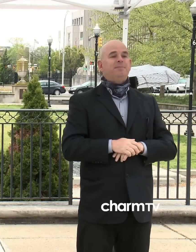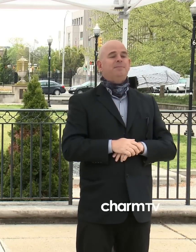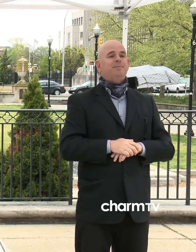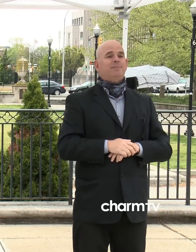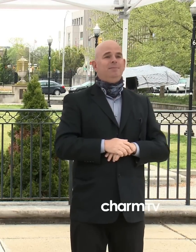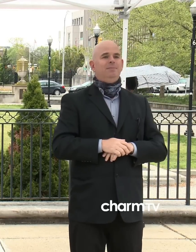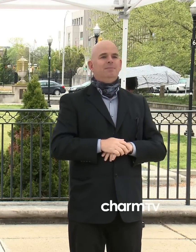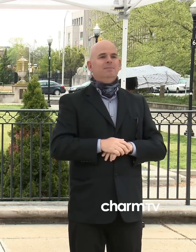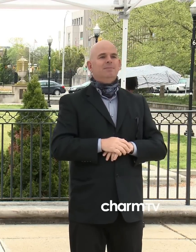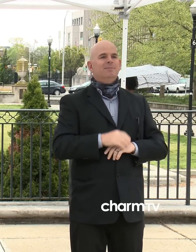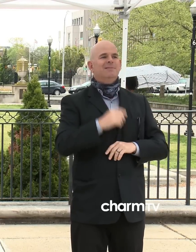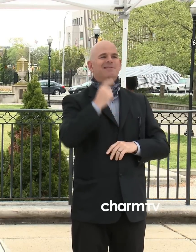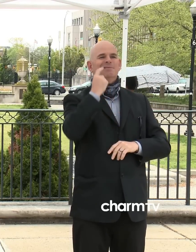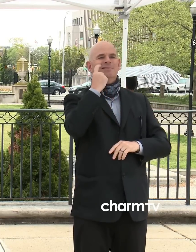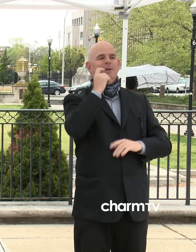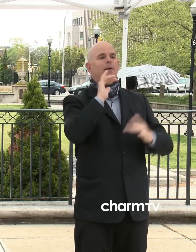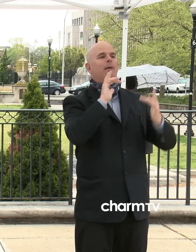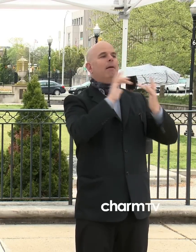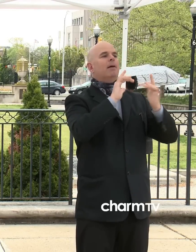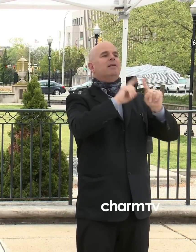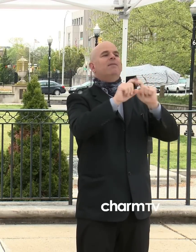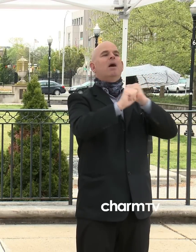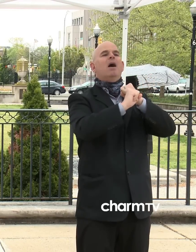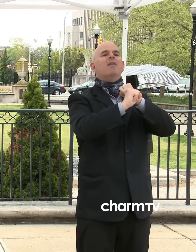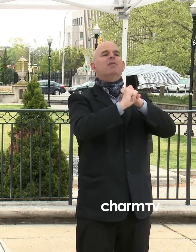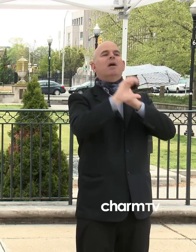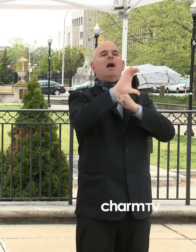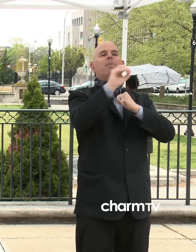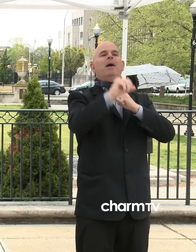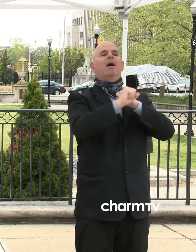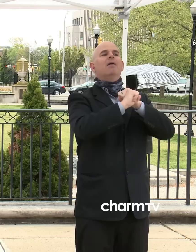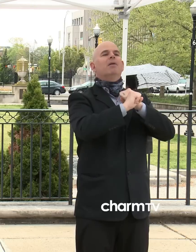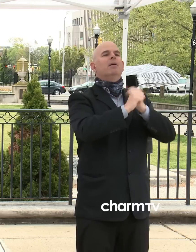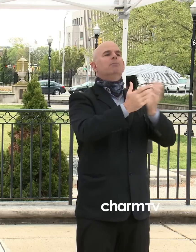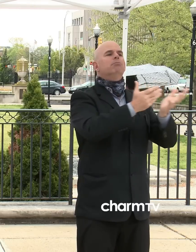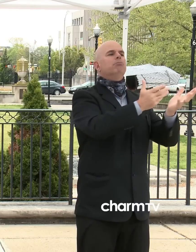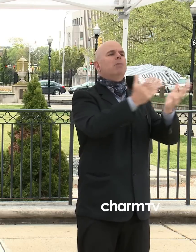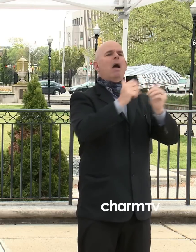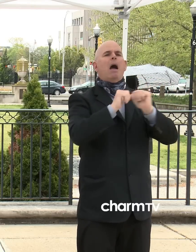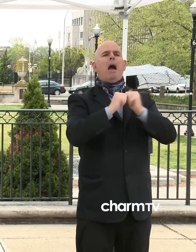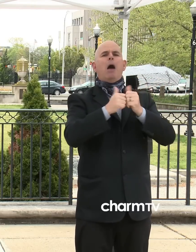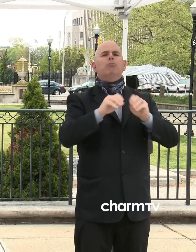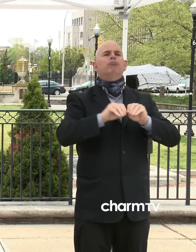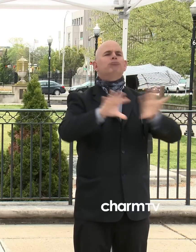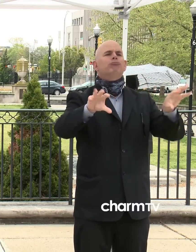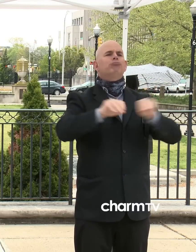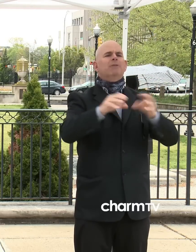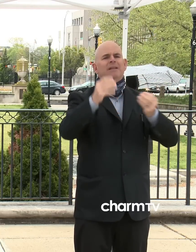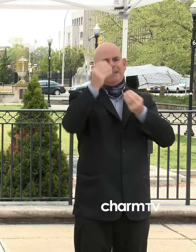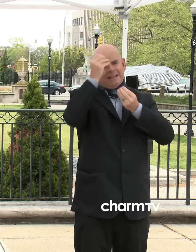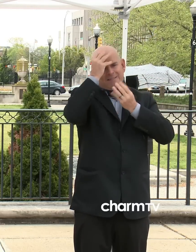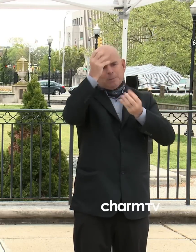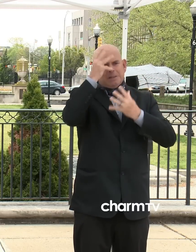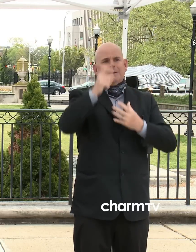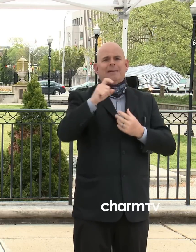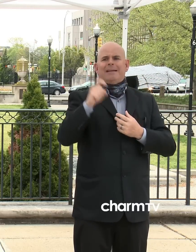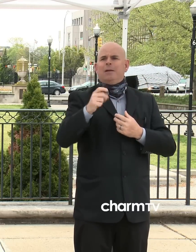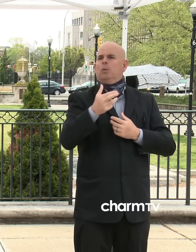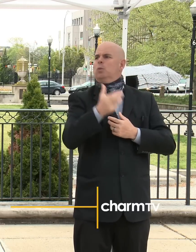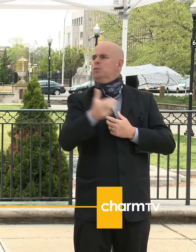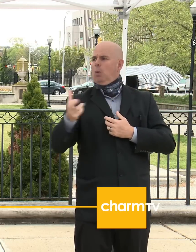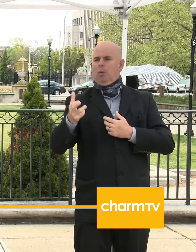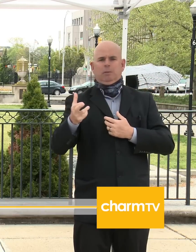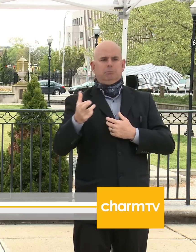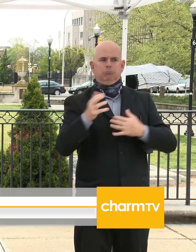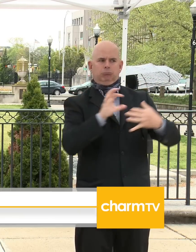broad-reaching advertising campaign. All of this in an effort to provide residents with the needed resources and to help keep them informed